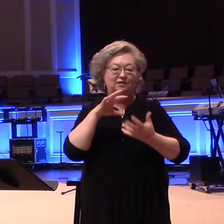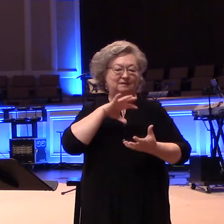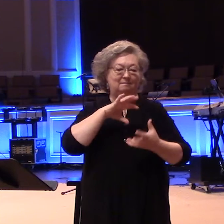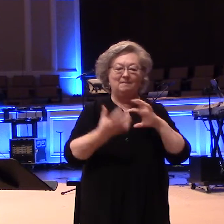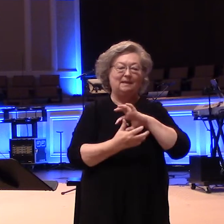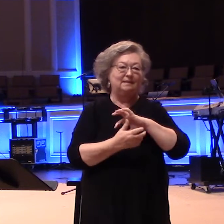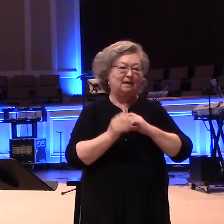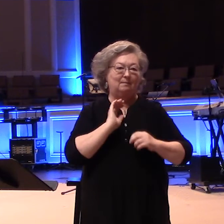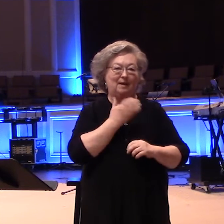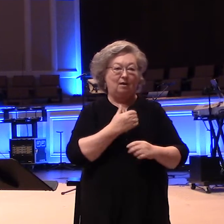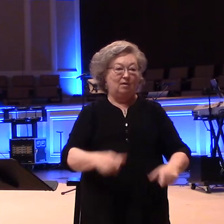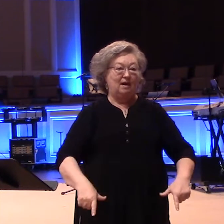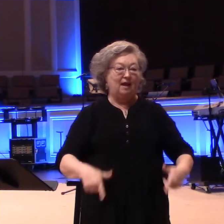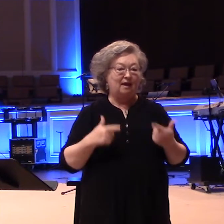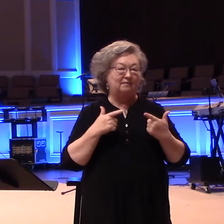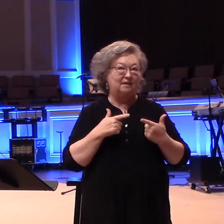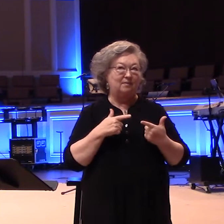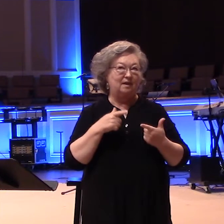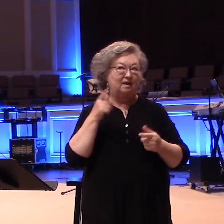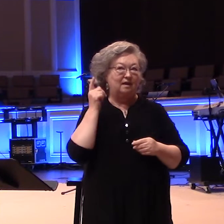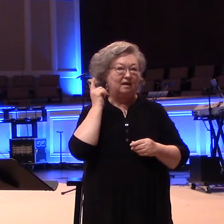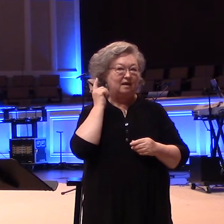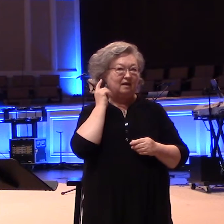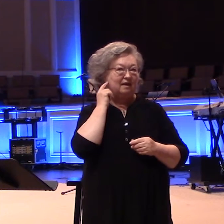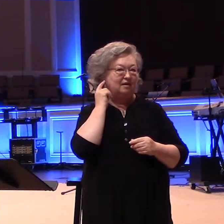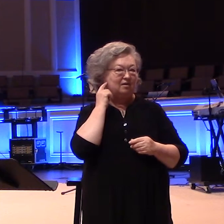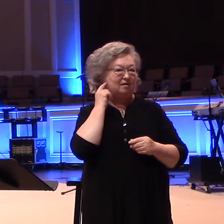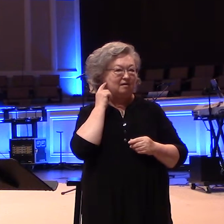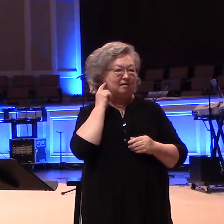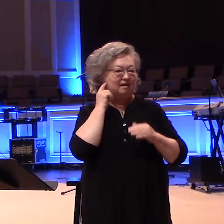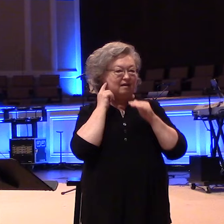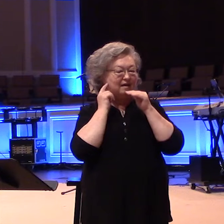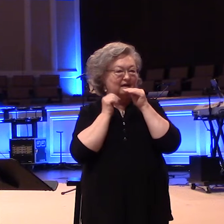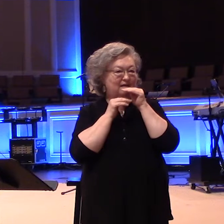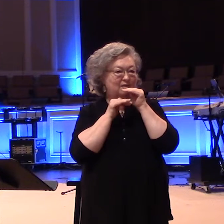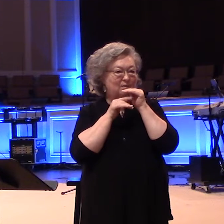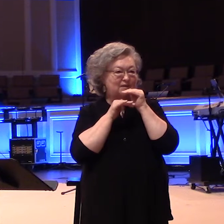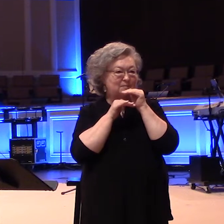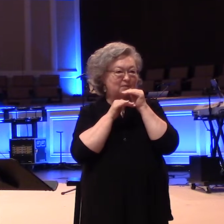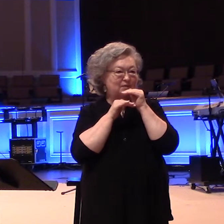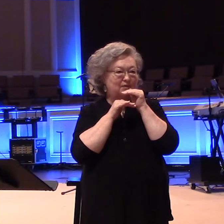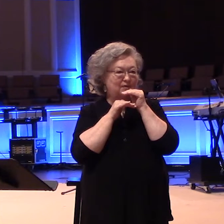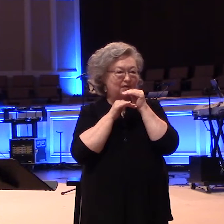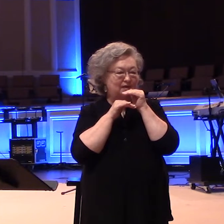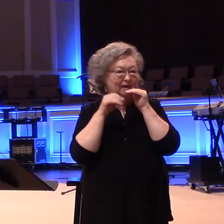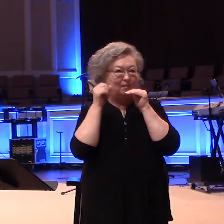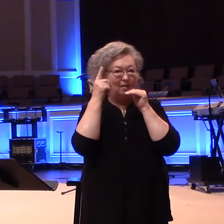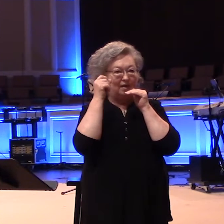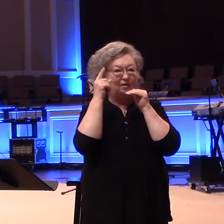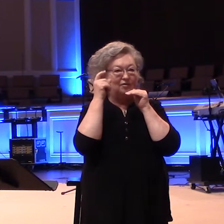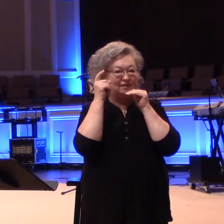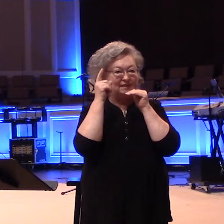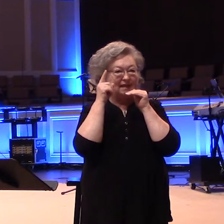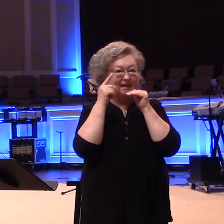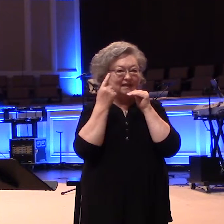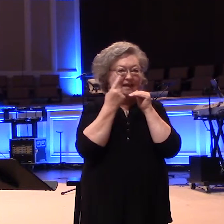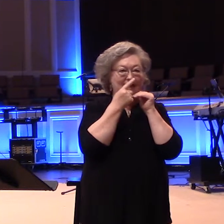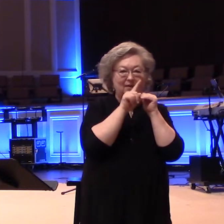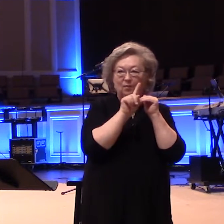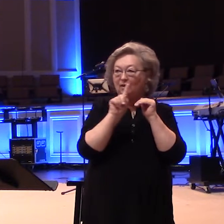And then a little whisper comes to us, we come to ourselves. We turn in